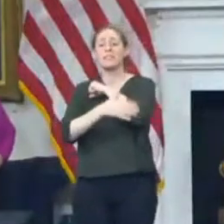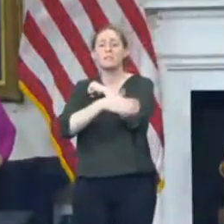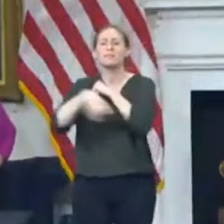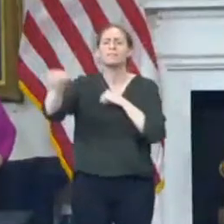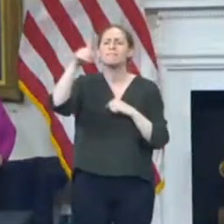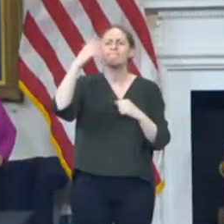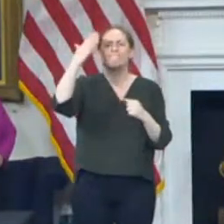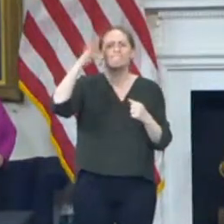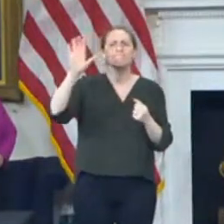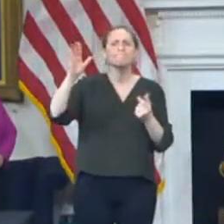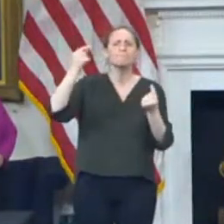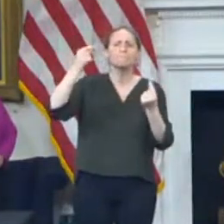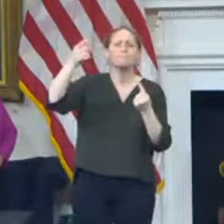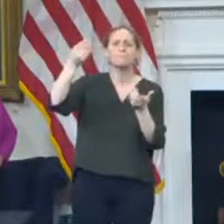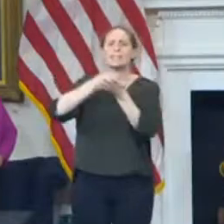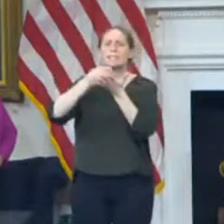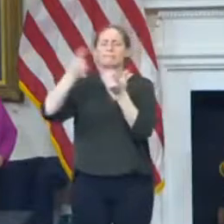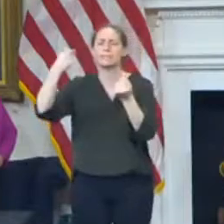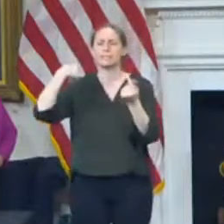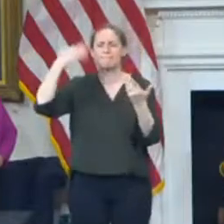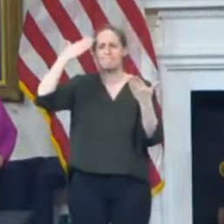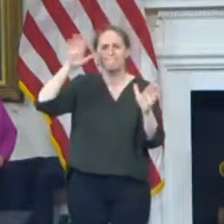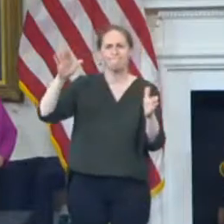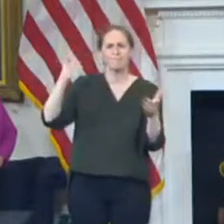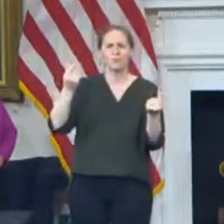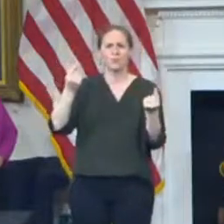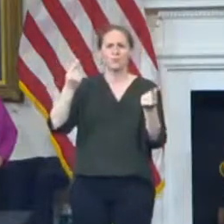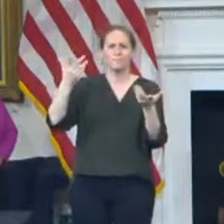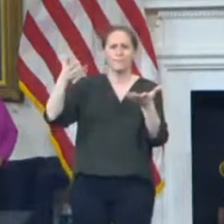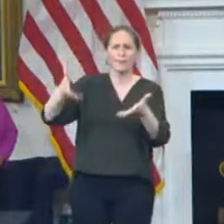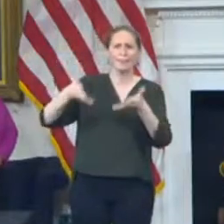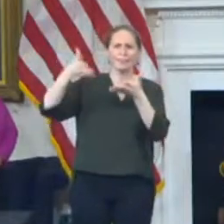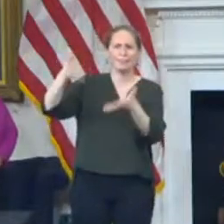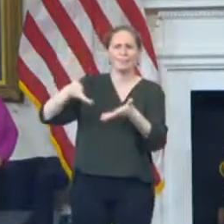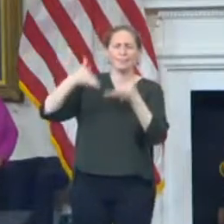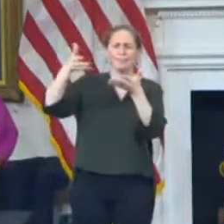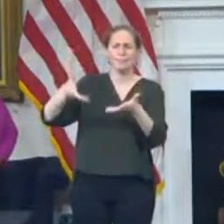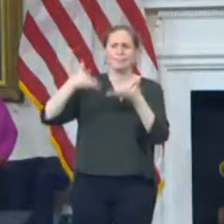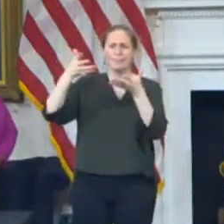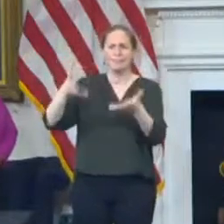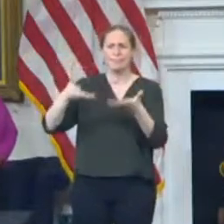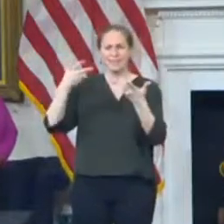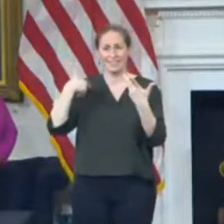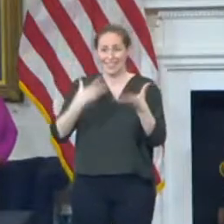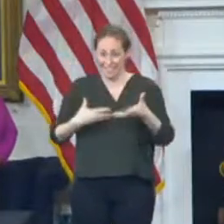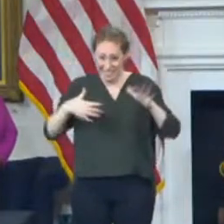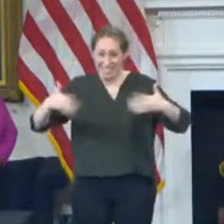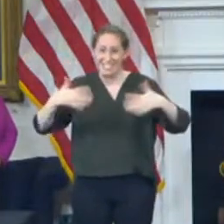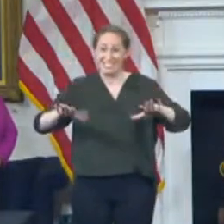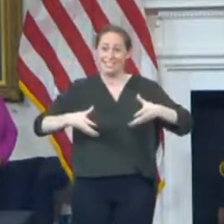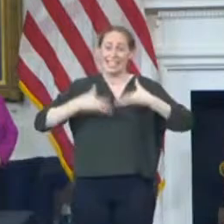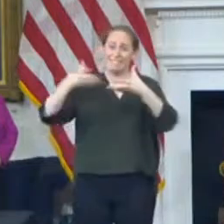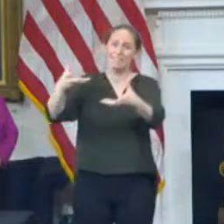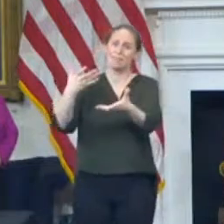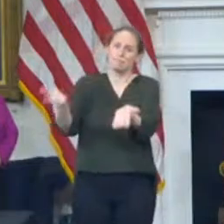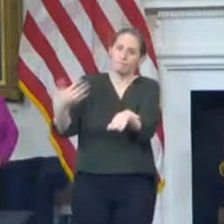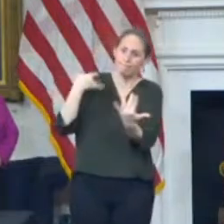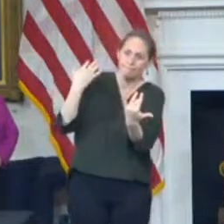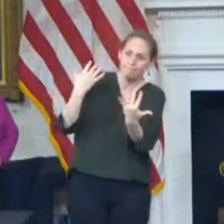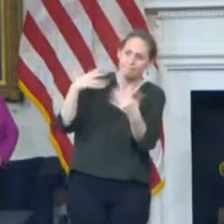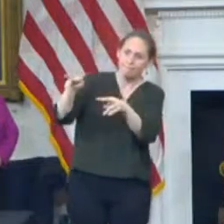however, have not yet allocated or dispersed the bulk of the assistance funding, which has already been provided to